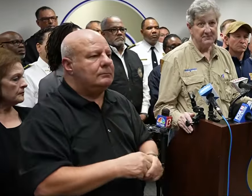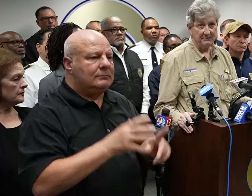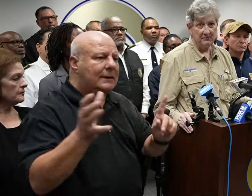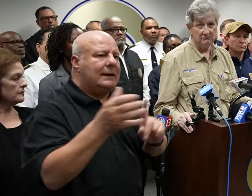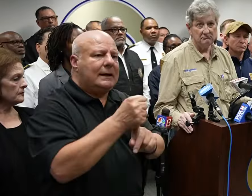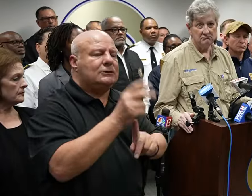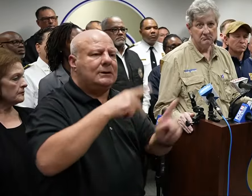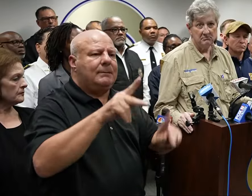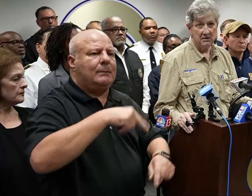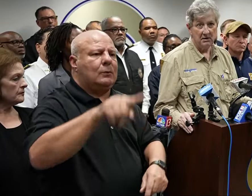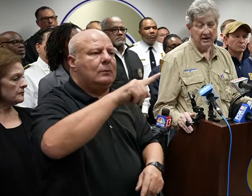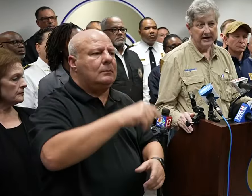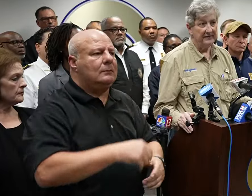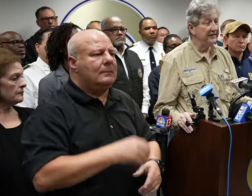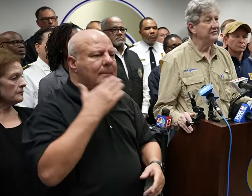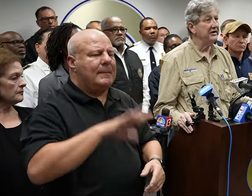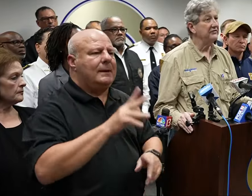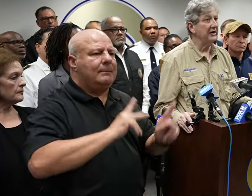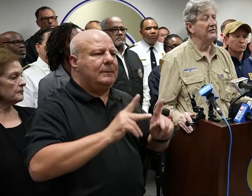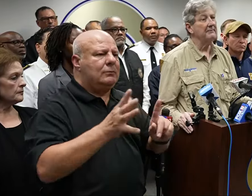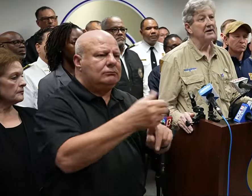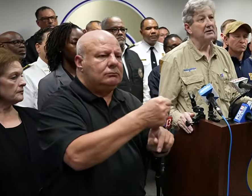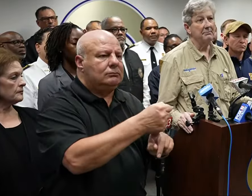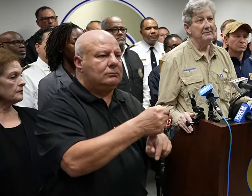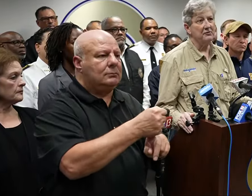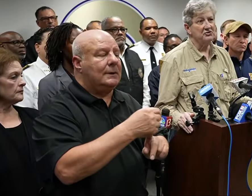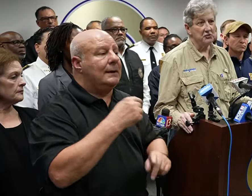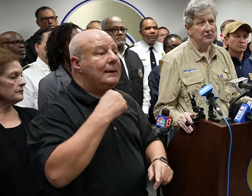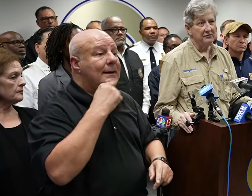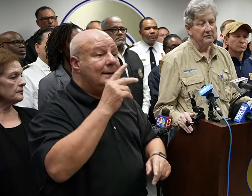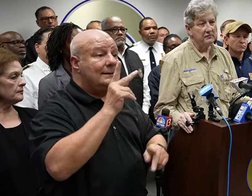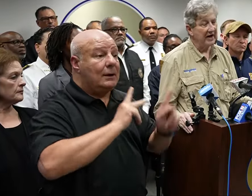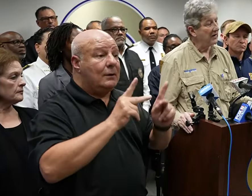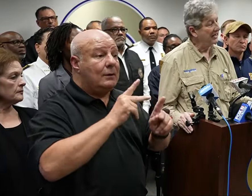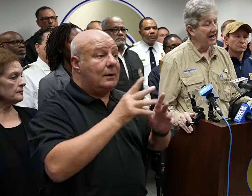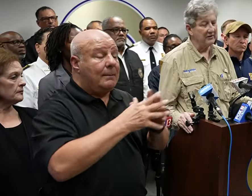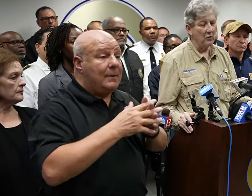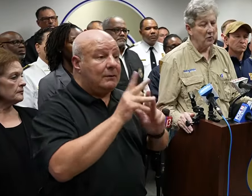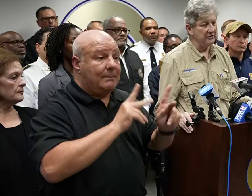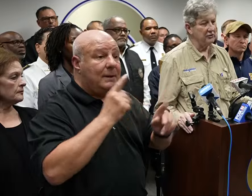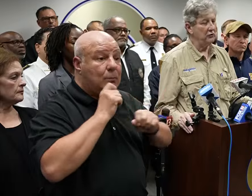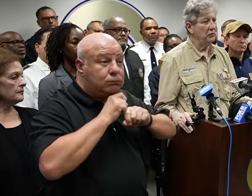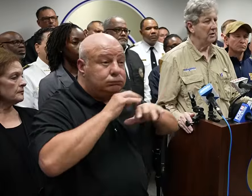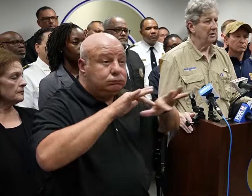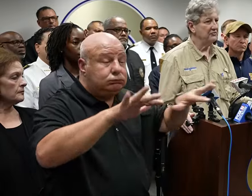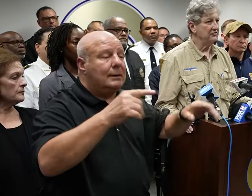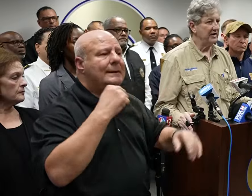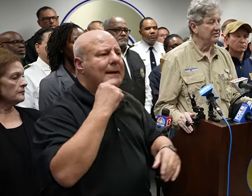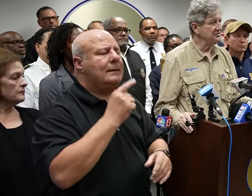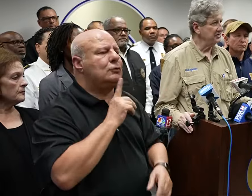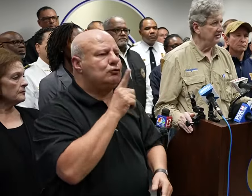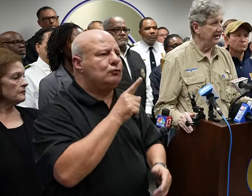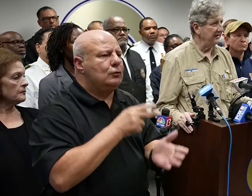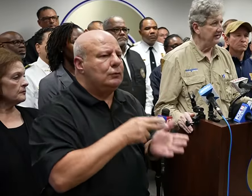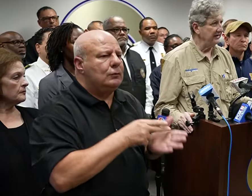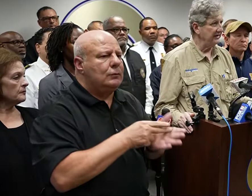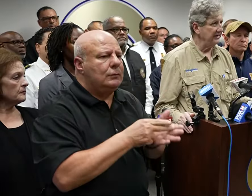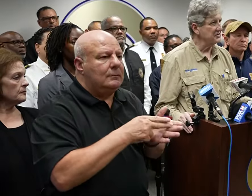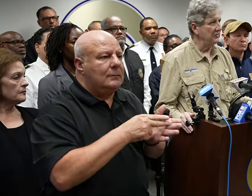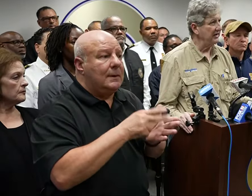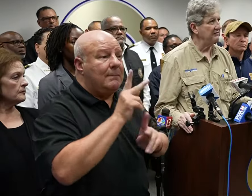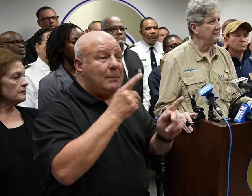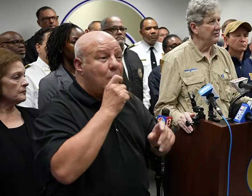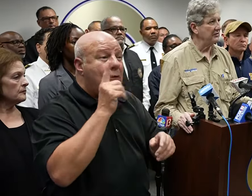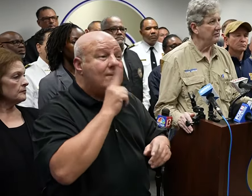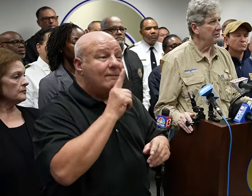Catch these people. And then tell the American people the truth. Now, I don't want you to tell us yet anything's